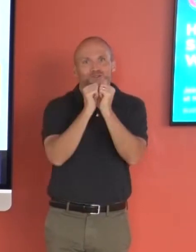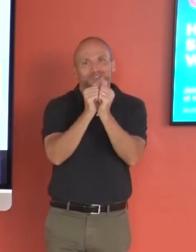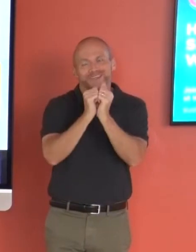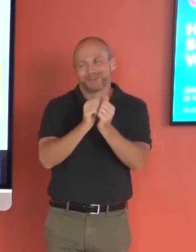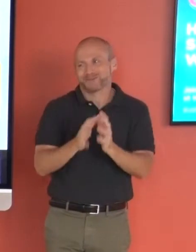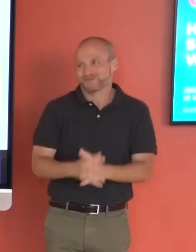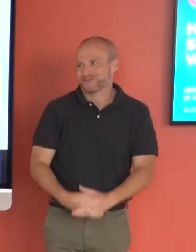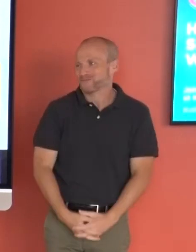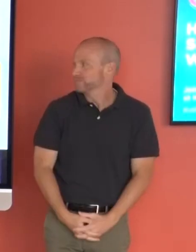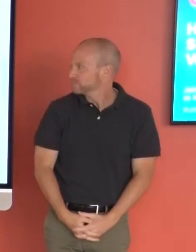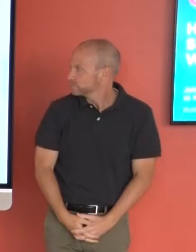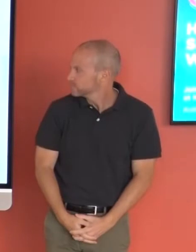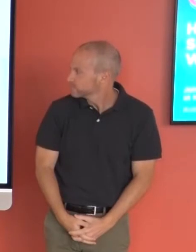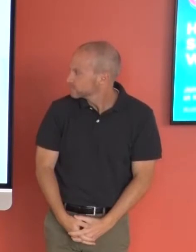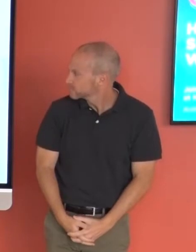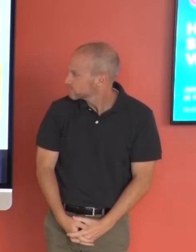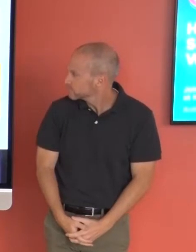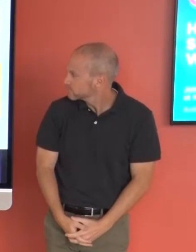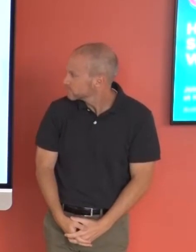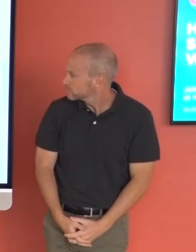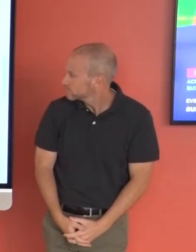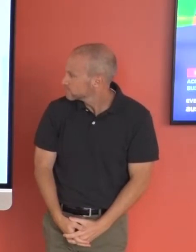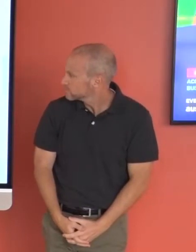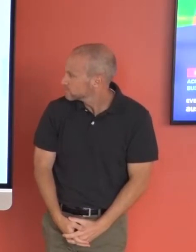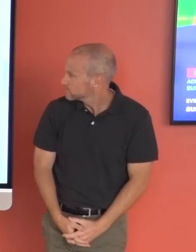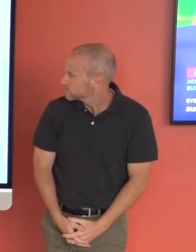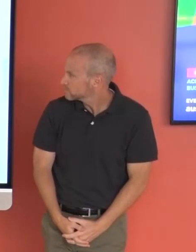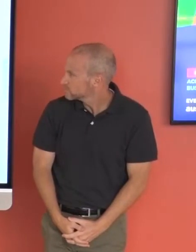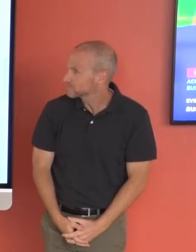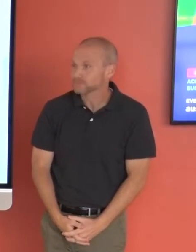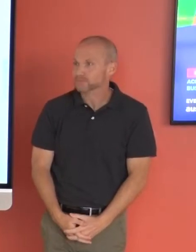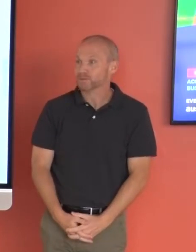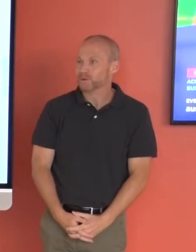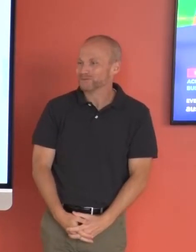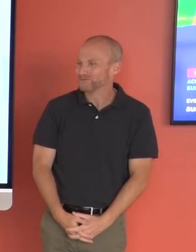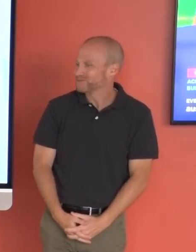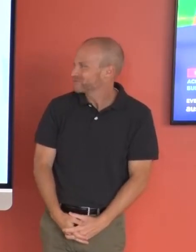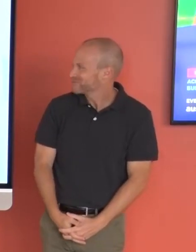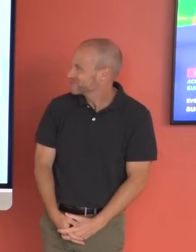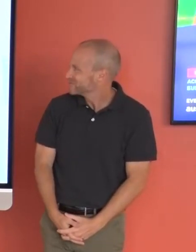So I think, all right, oh.